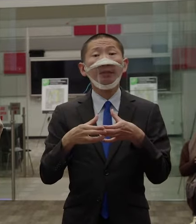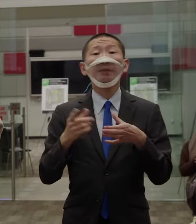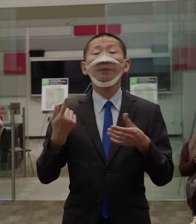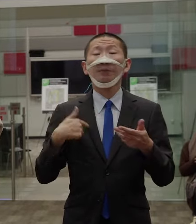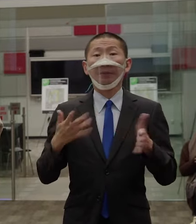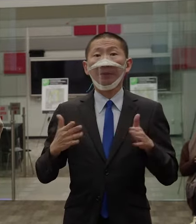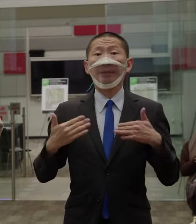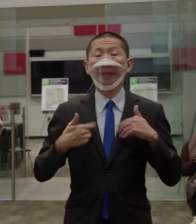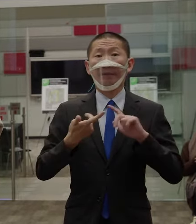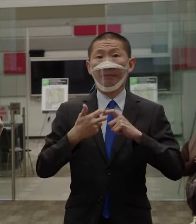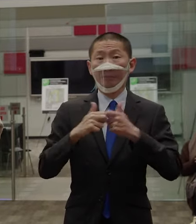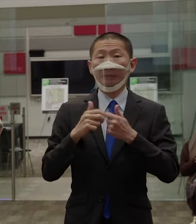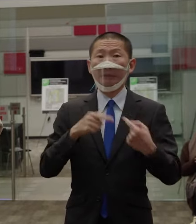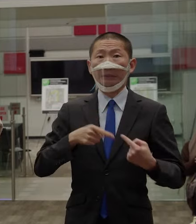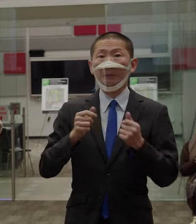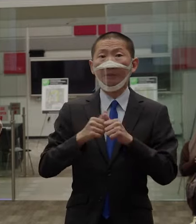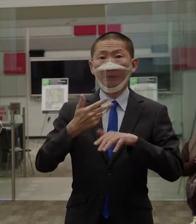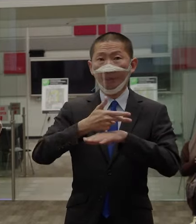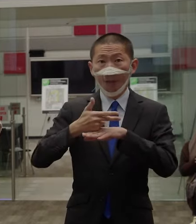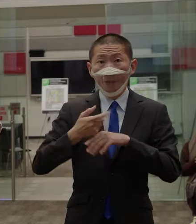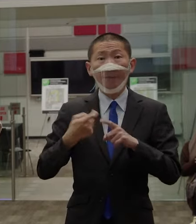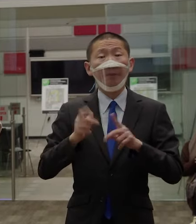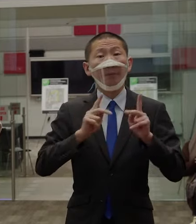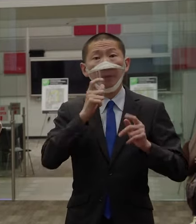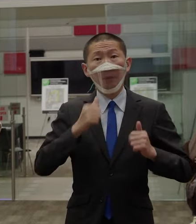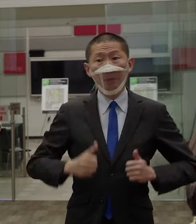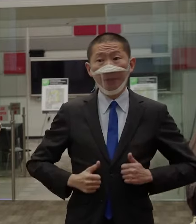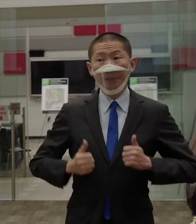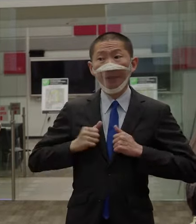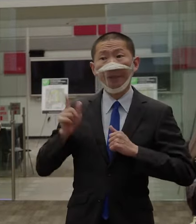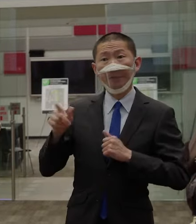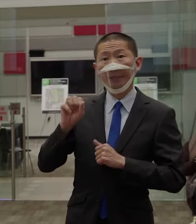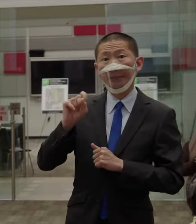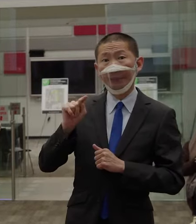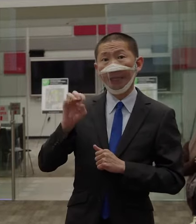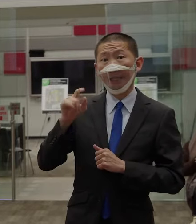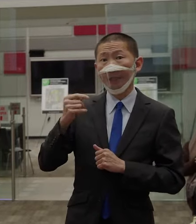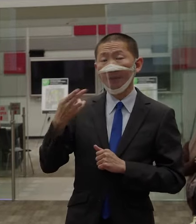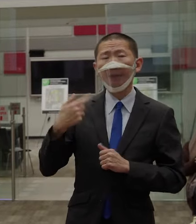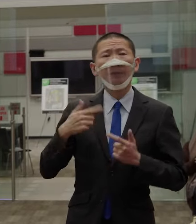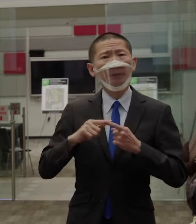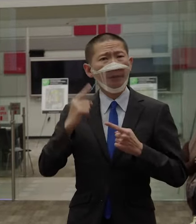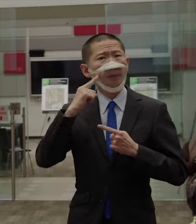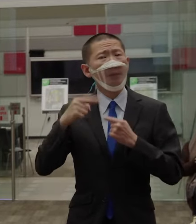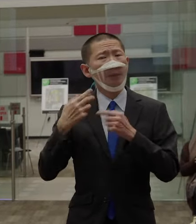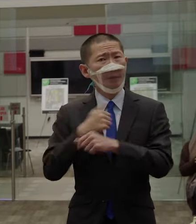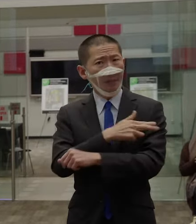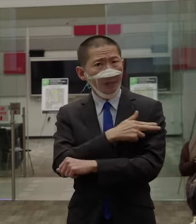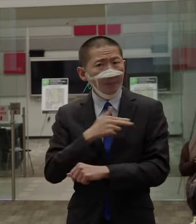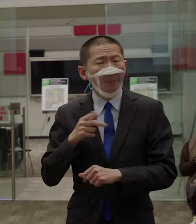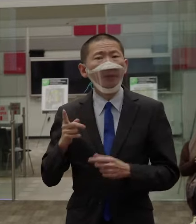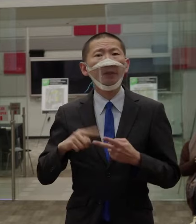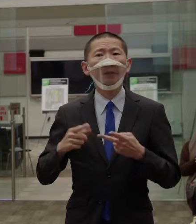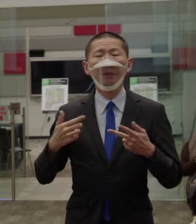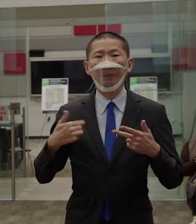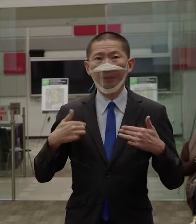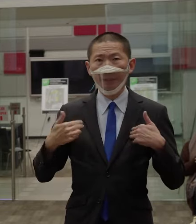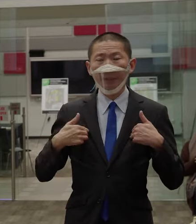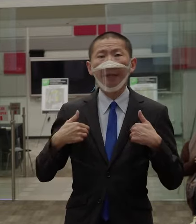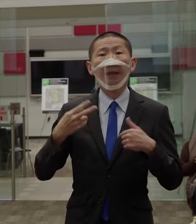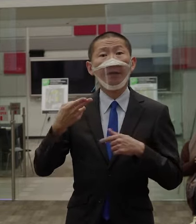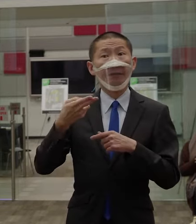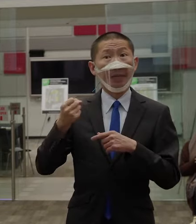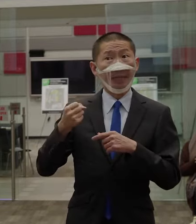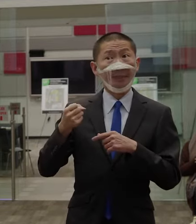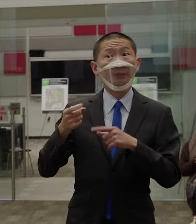are already issues with parking from residents that live at St. Elizabeth. And so we want to consider the hospital. We have Bard High School, which will